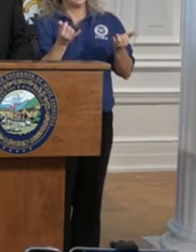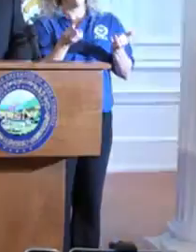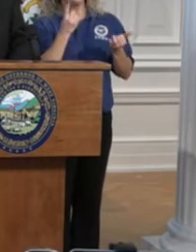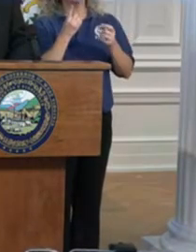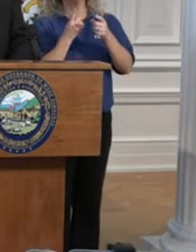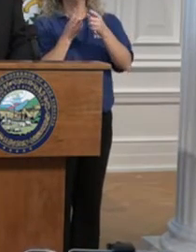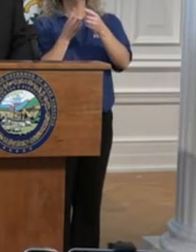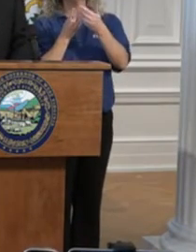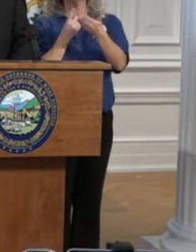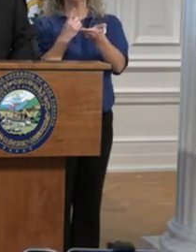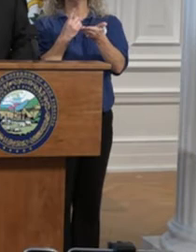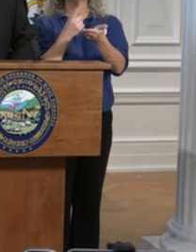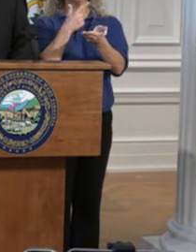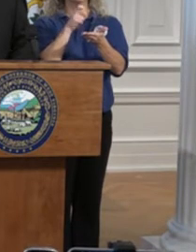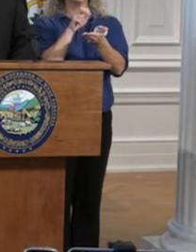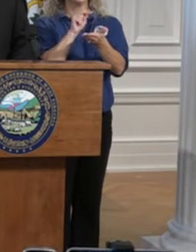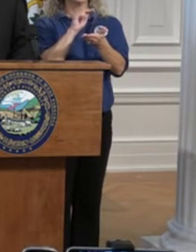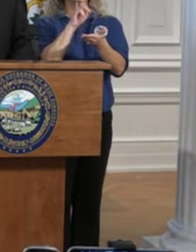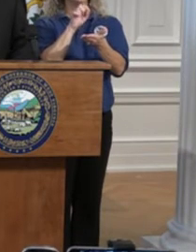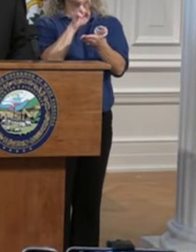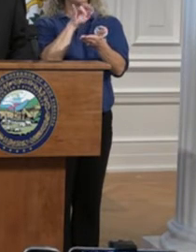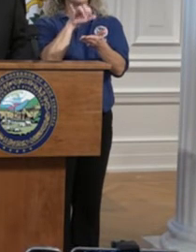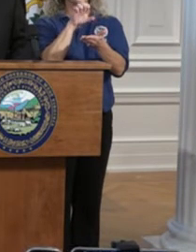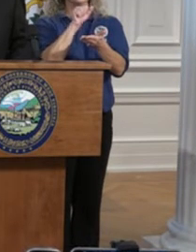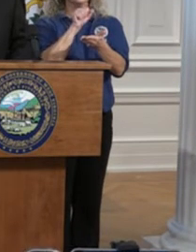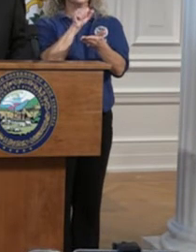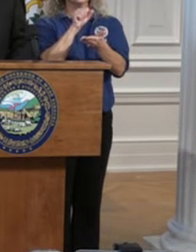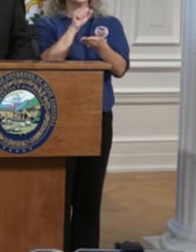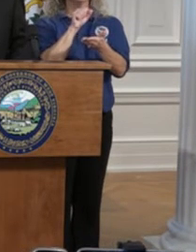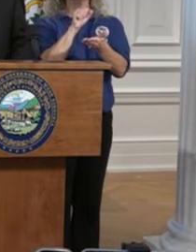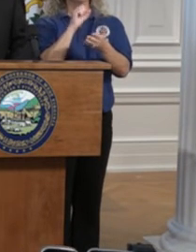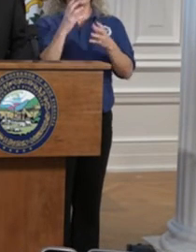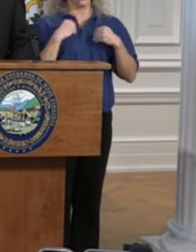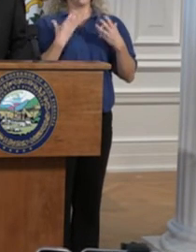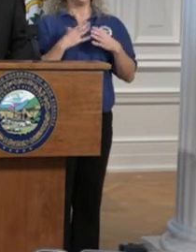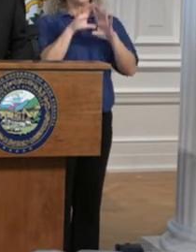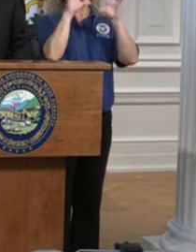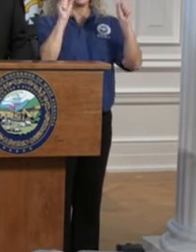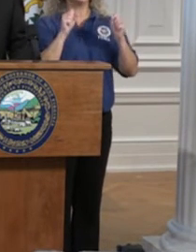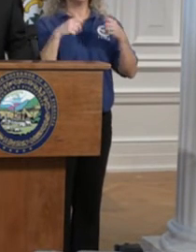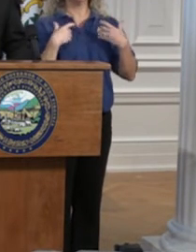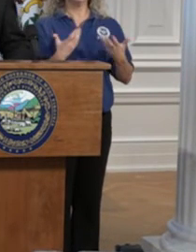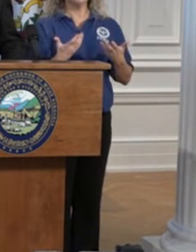them is Glenn Jeffries. He's the owner and president of